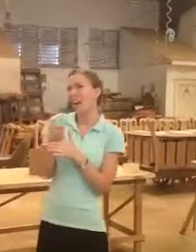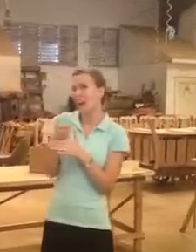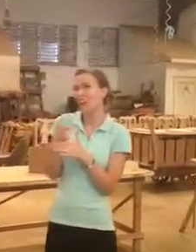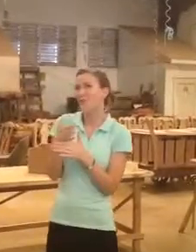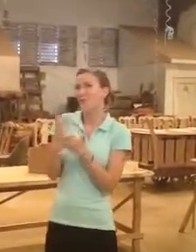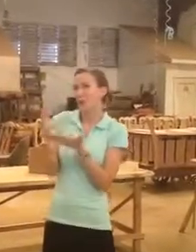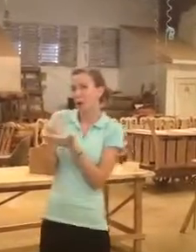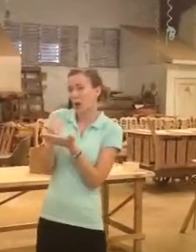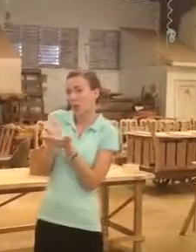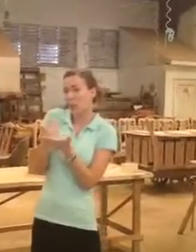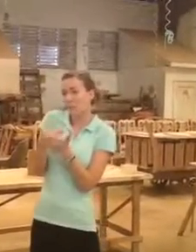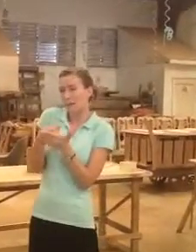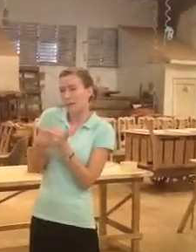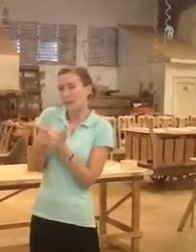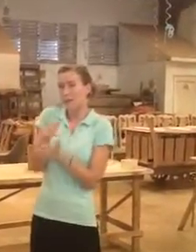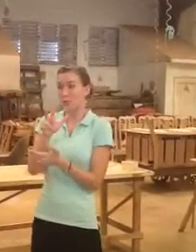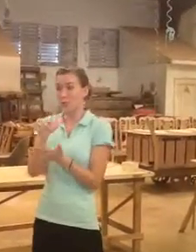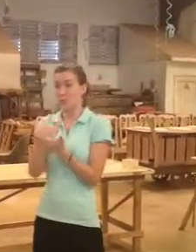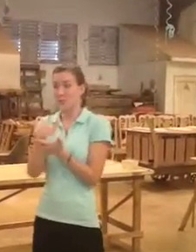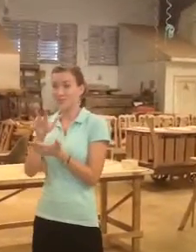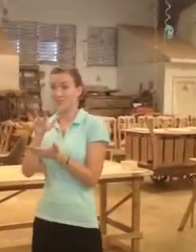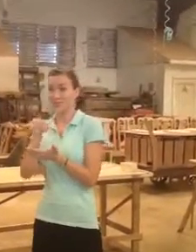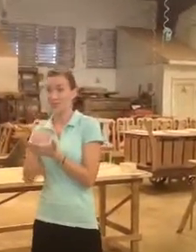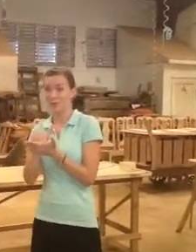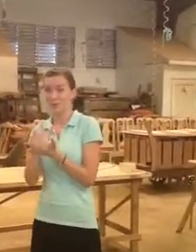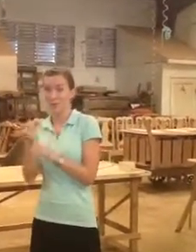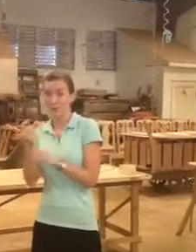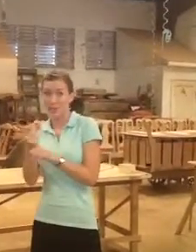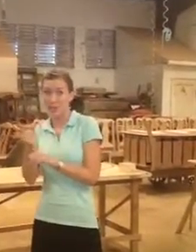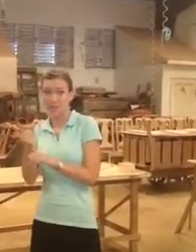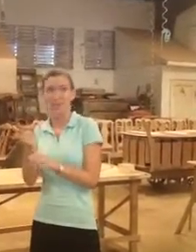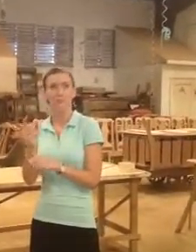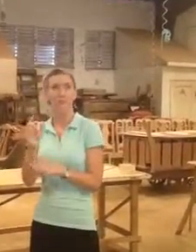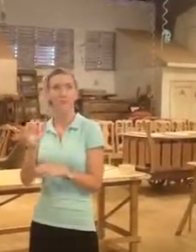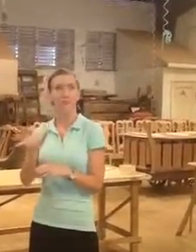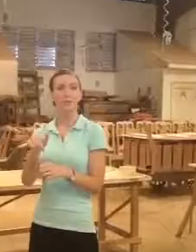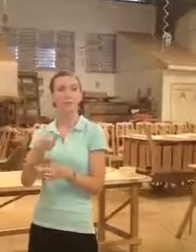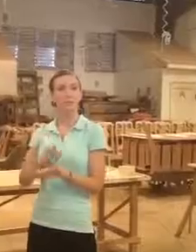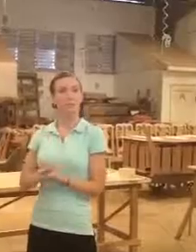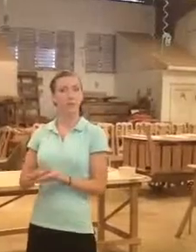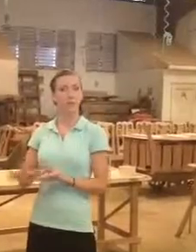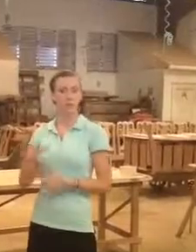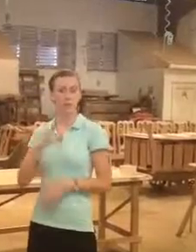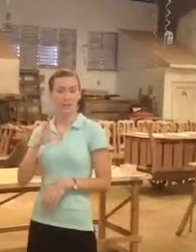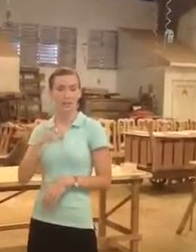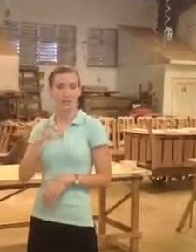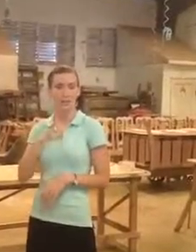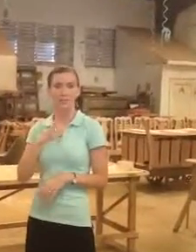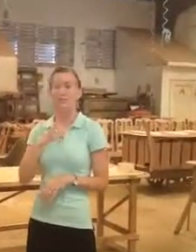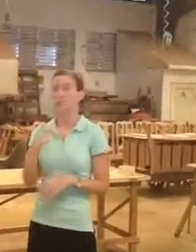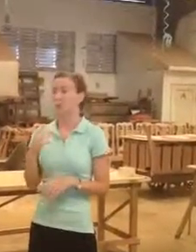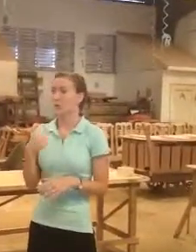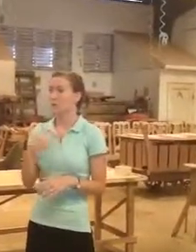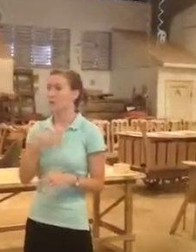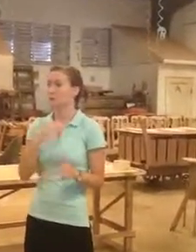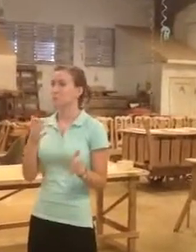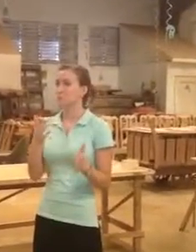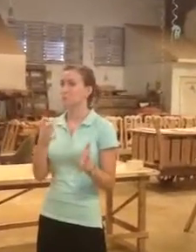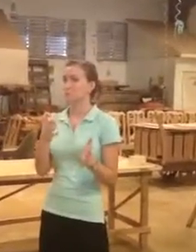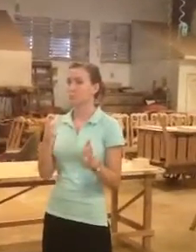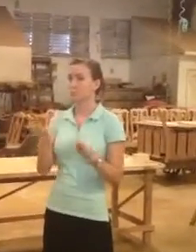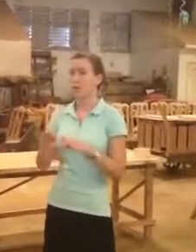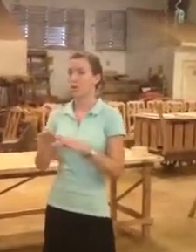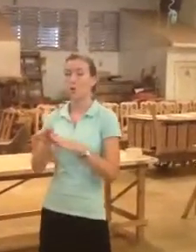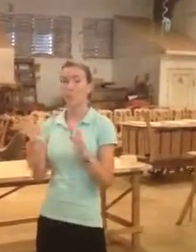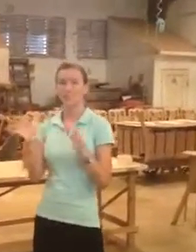makes $3,000 to $5,000, that's a big deal. So we're hoping for some big things like that. We're talking about opening a showroom, as well as this big one